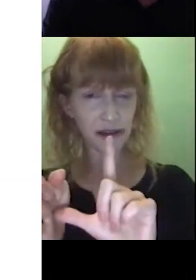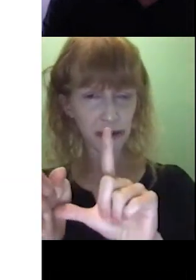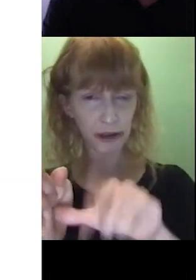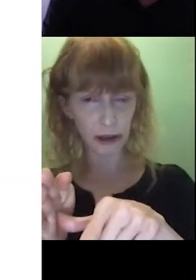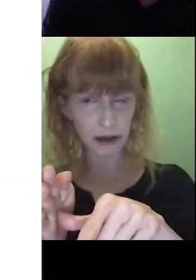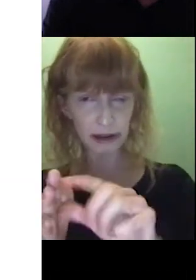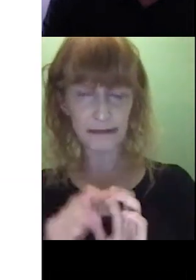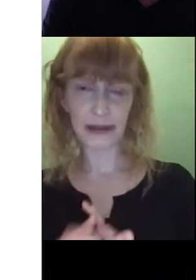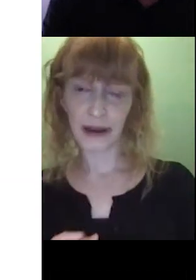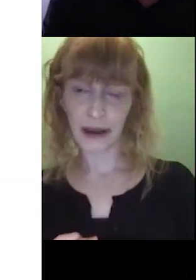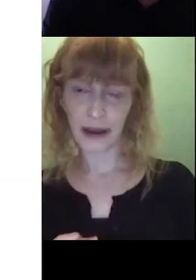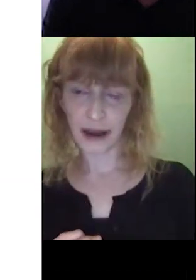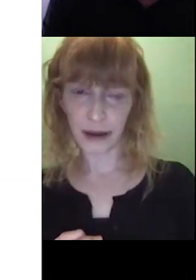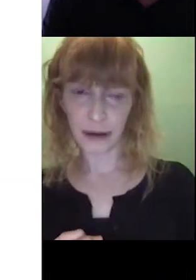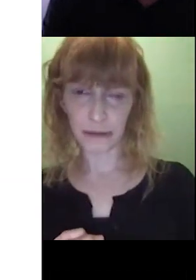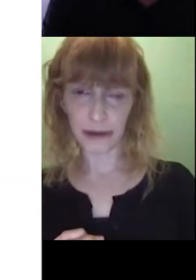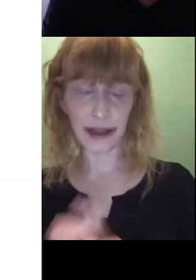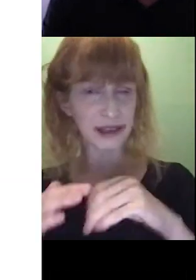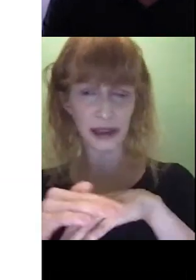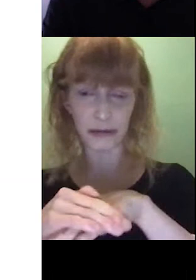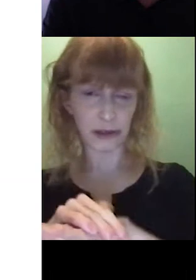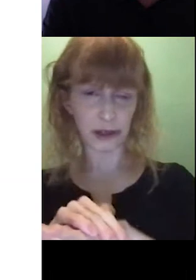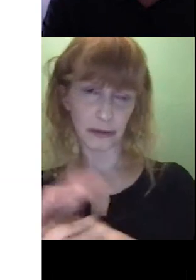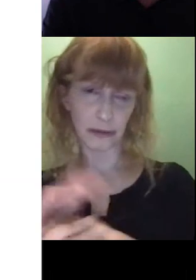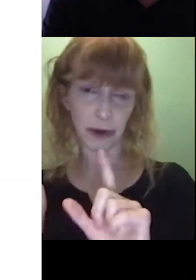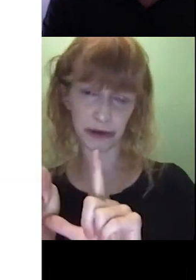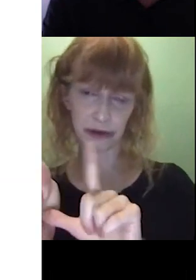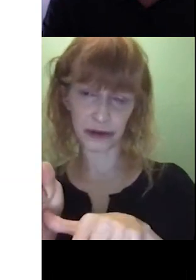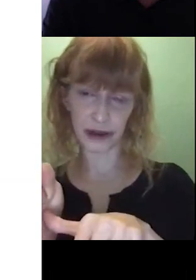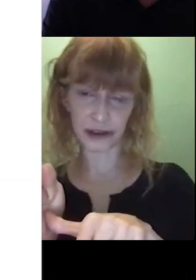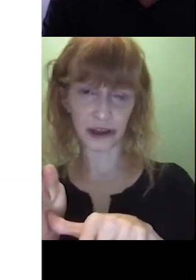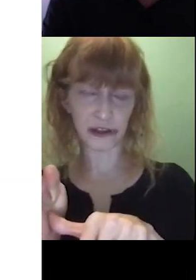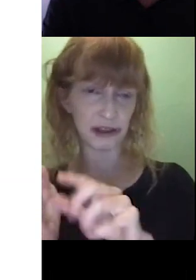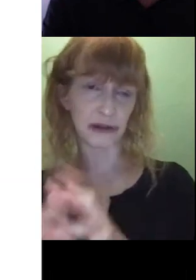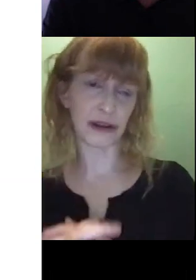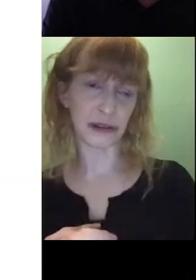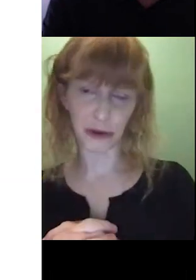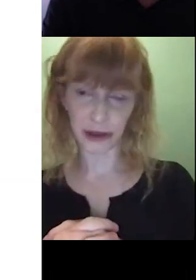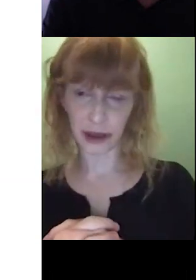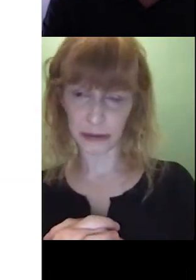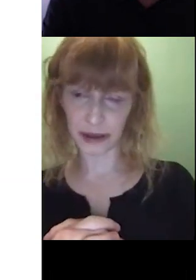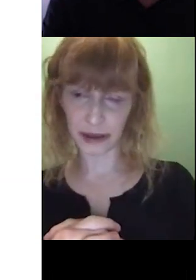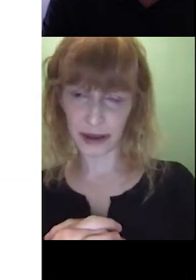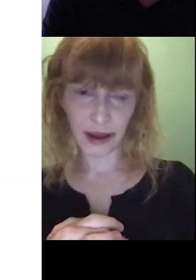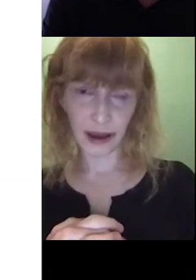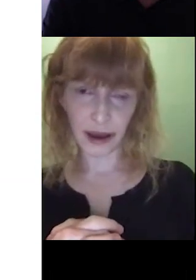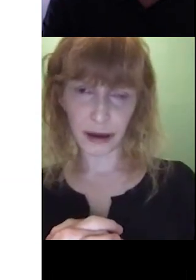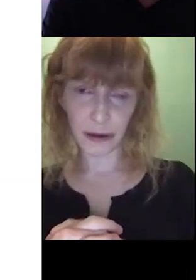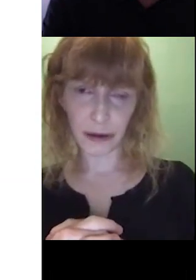the clock? And again, you know, both signs from the interactive vocab there.